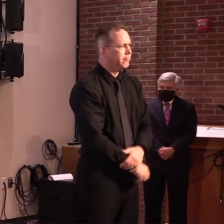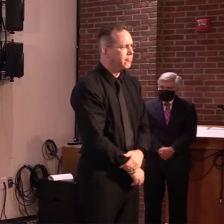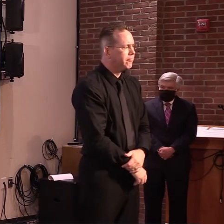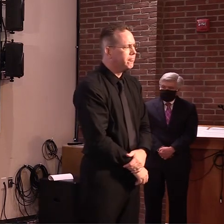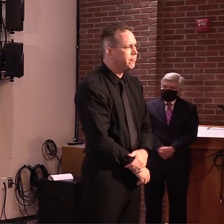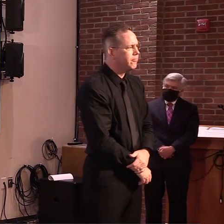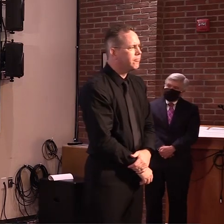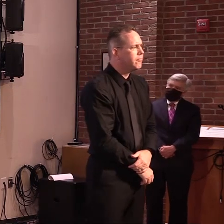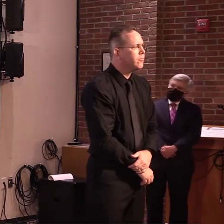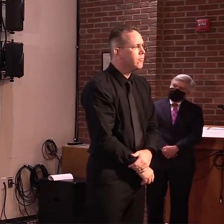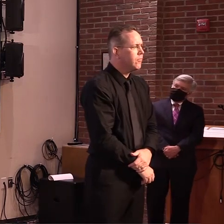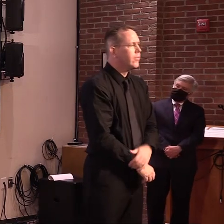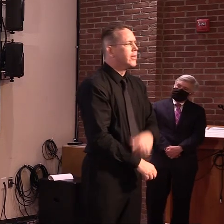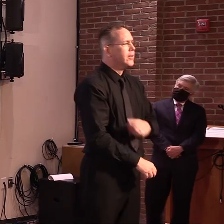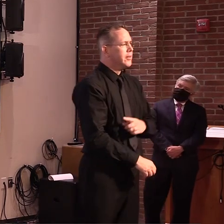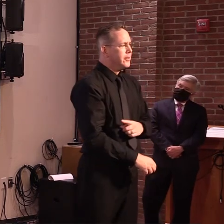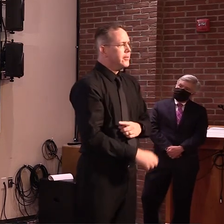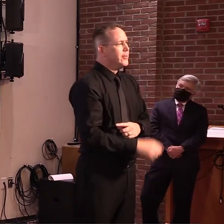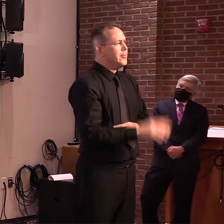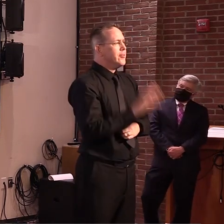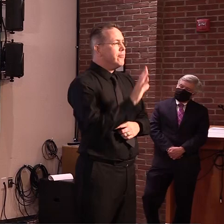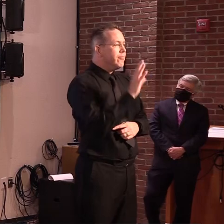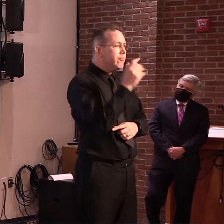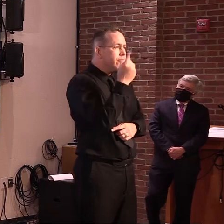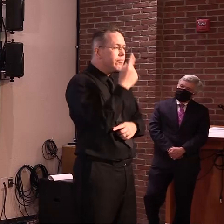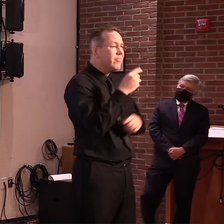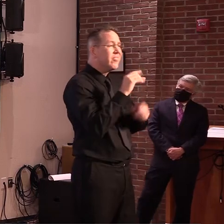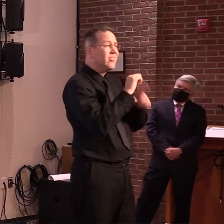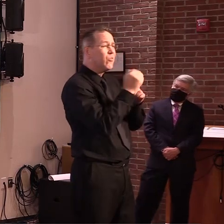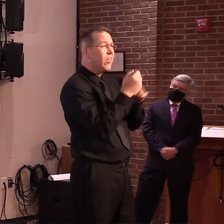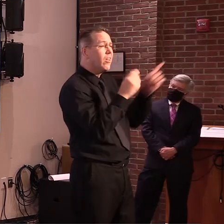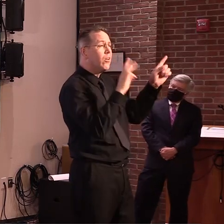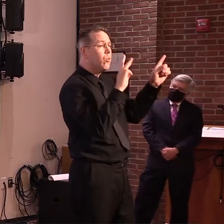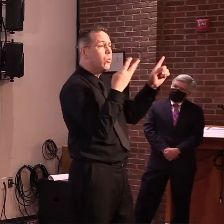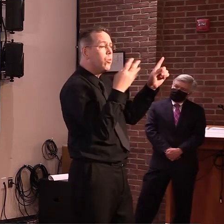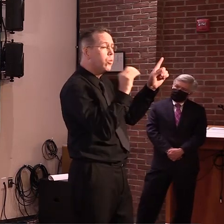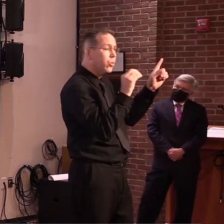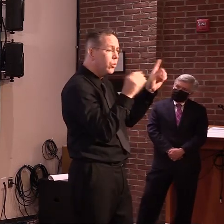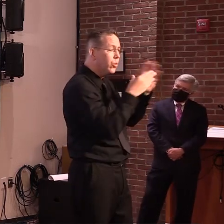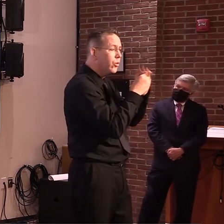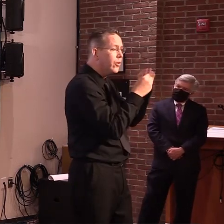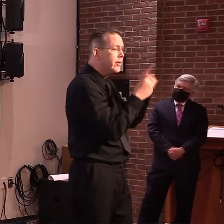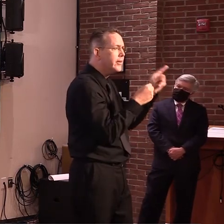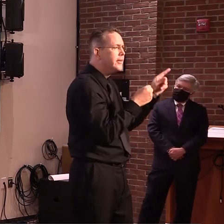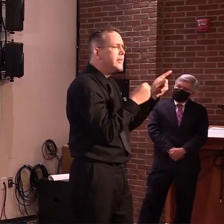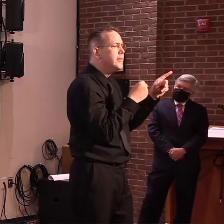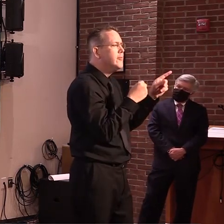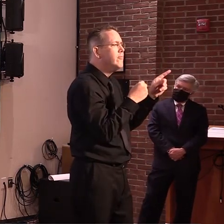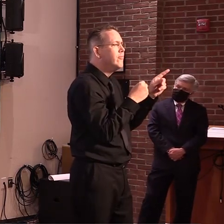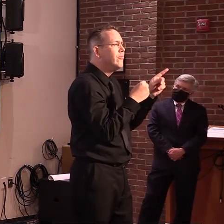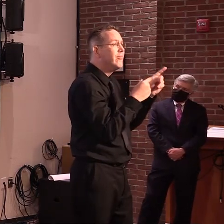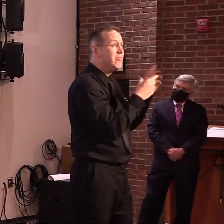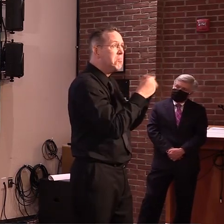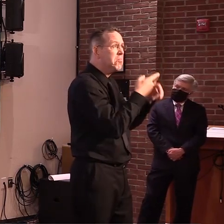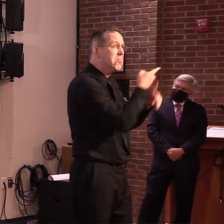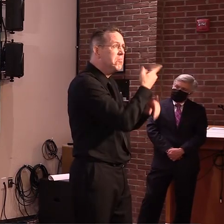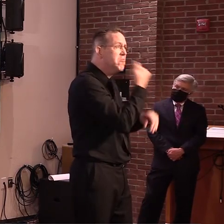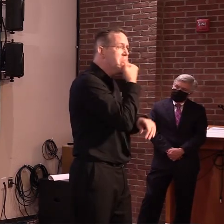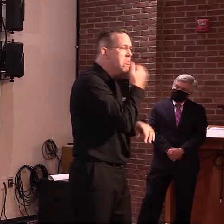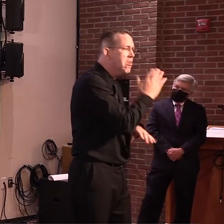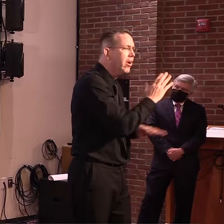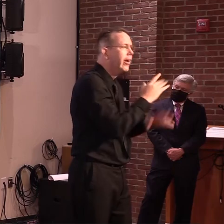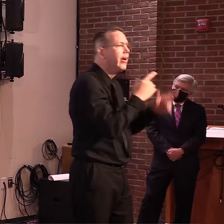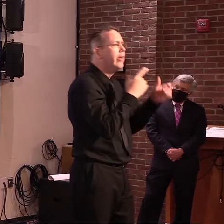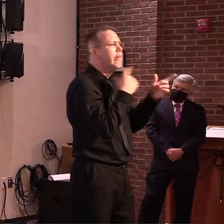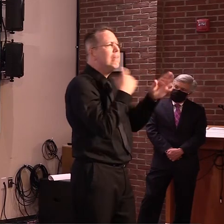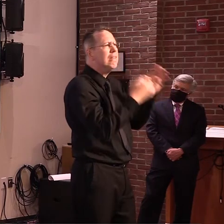And using a term like very rare for something that, even if we don't have our hands quite